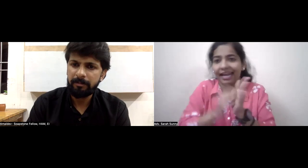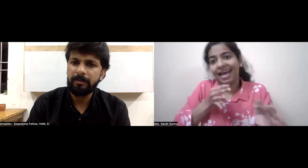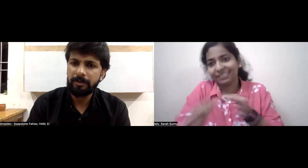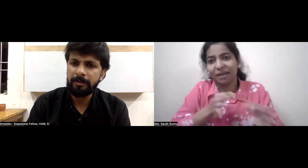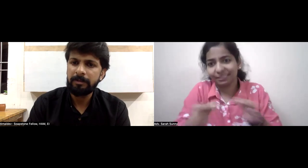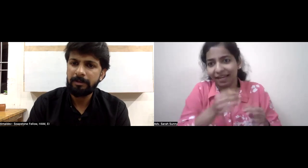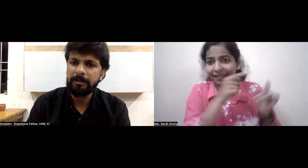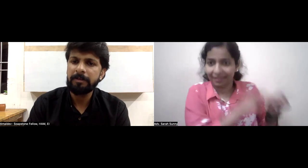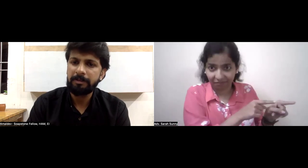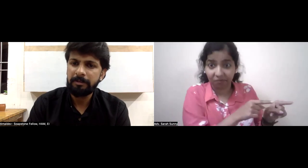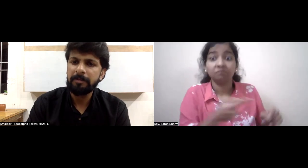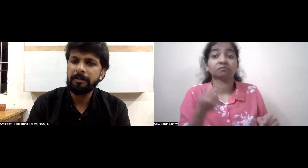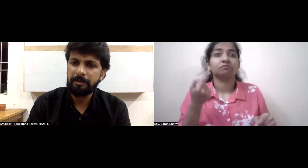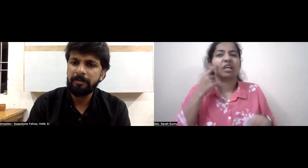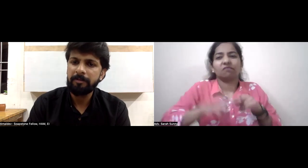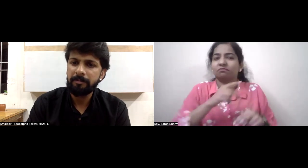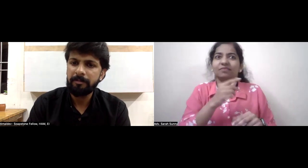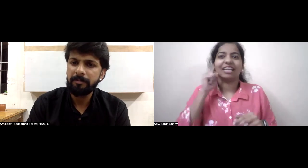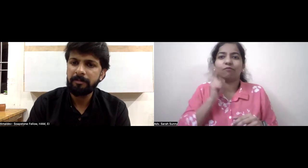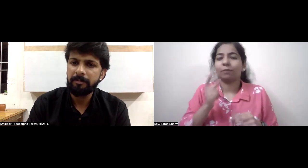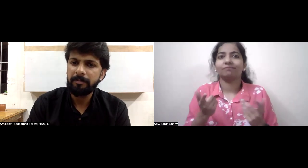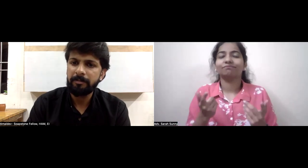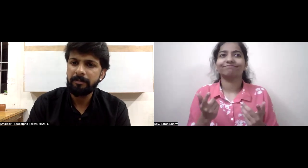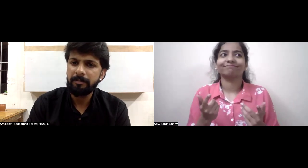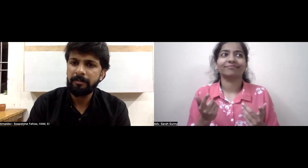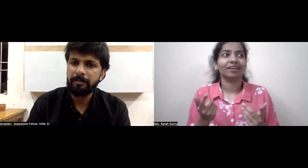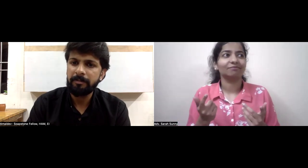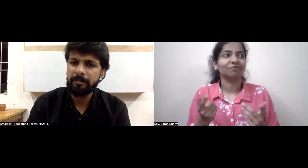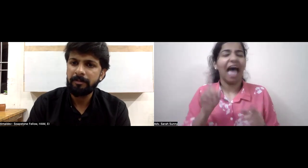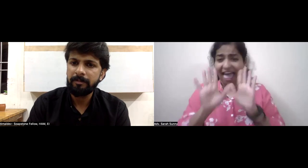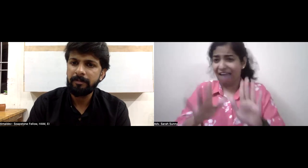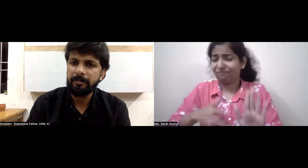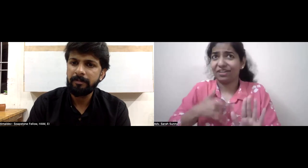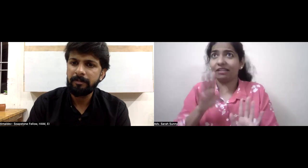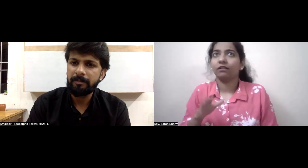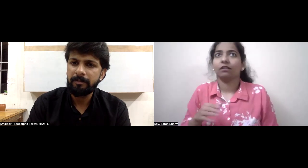petition. And I have to keep explaining, and got to be a lot of awareness, I see.